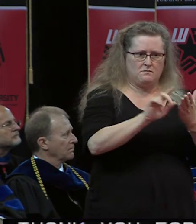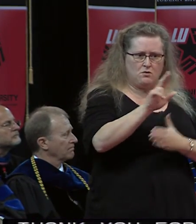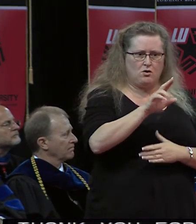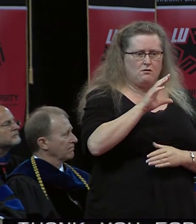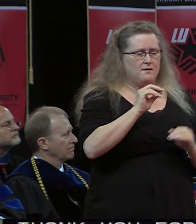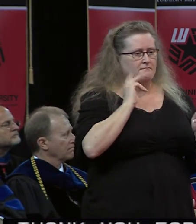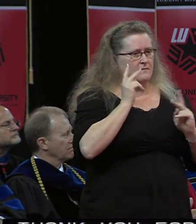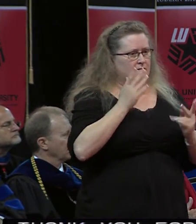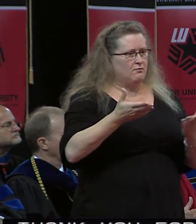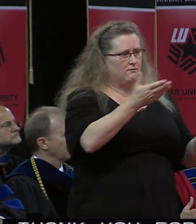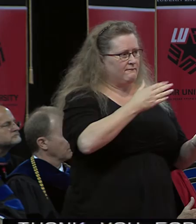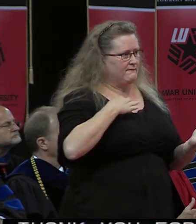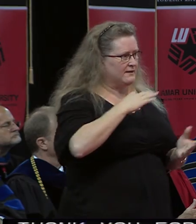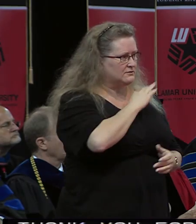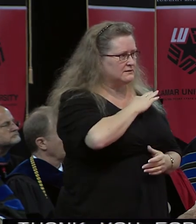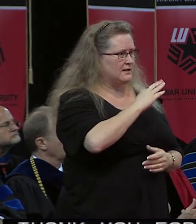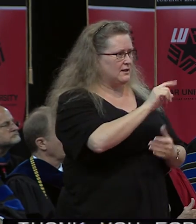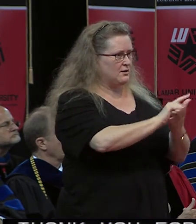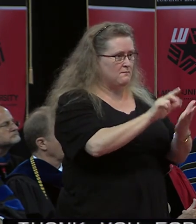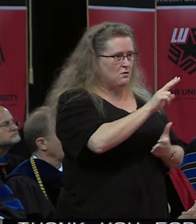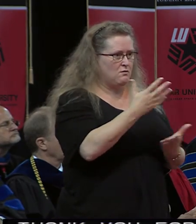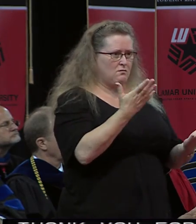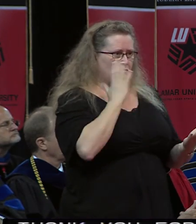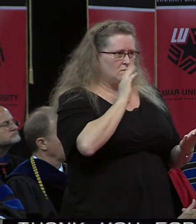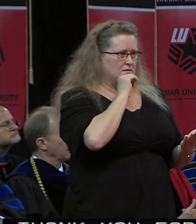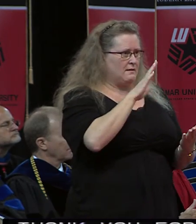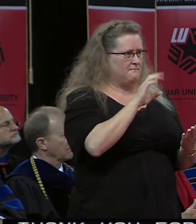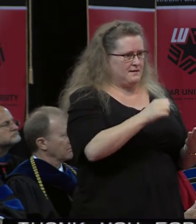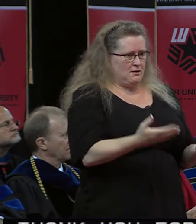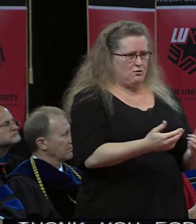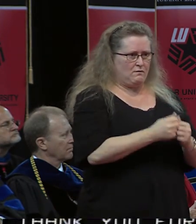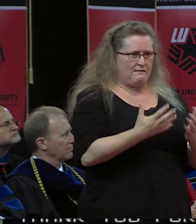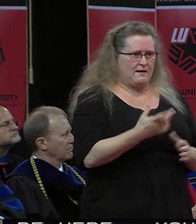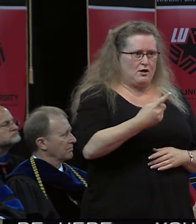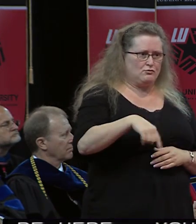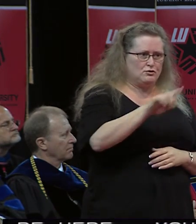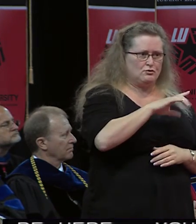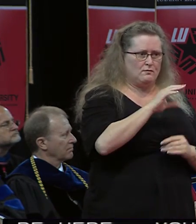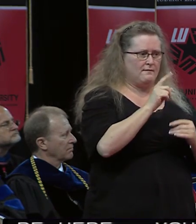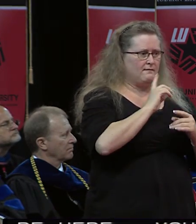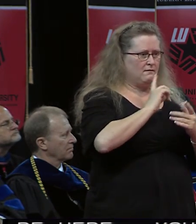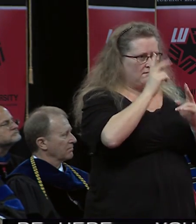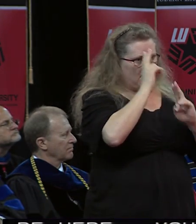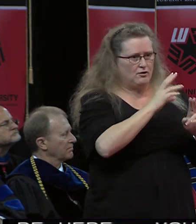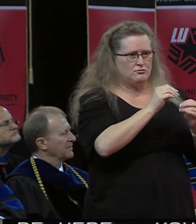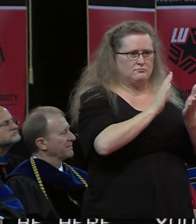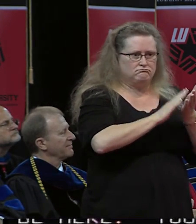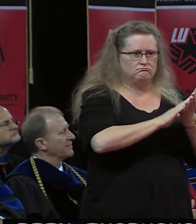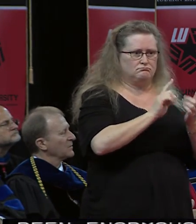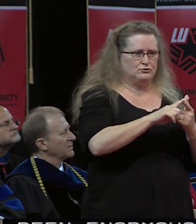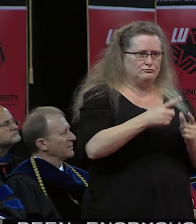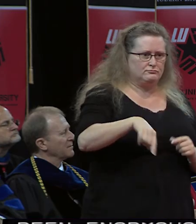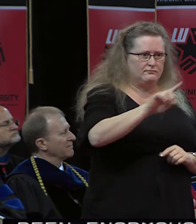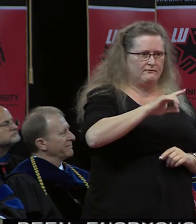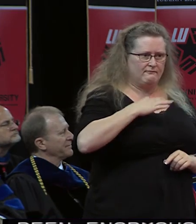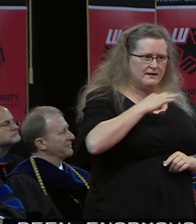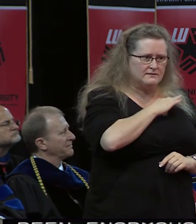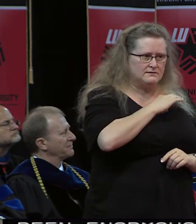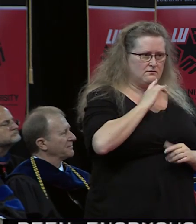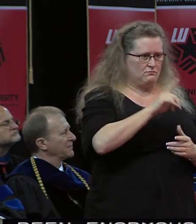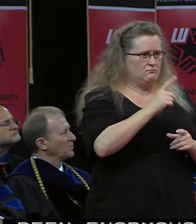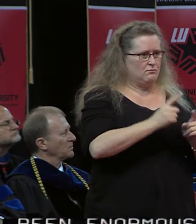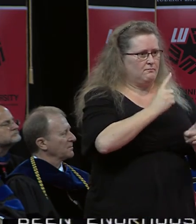faculty, Lamar University wouldn't exist without you. The accolades given to you are appropriately earned,